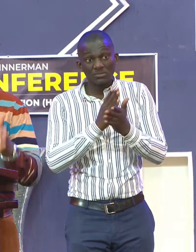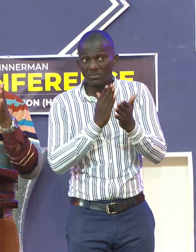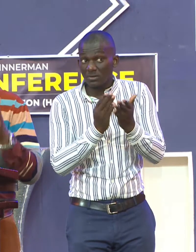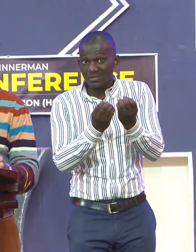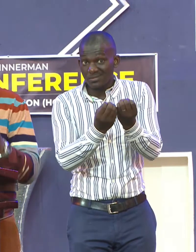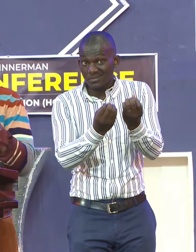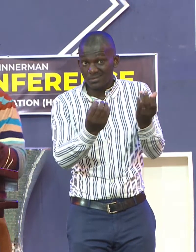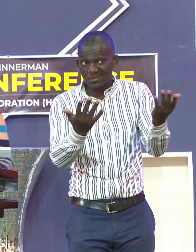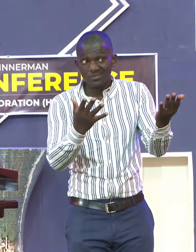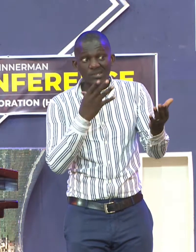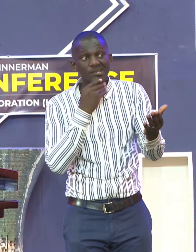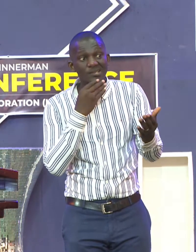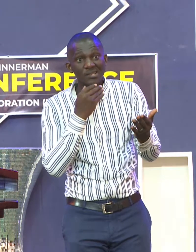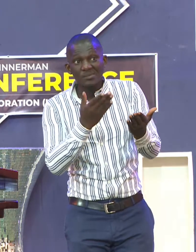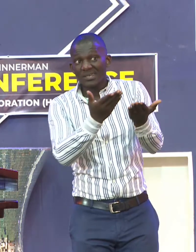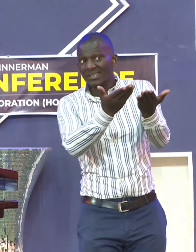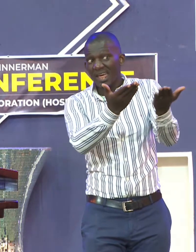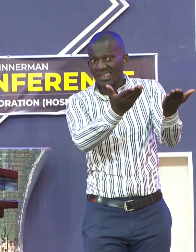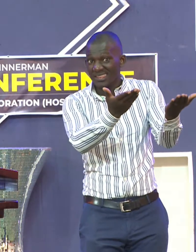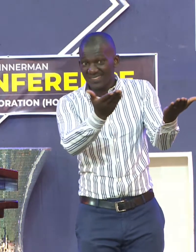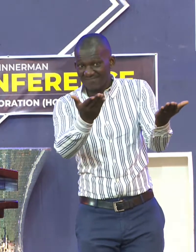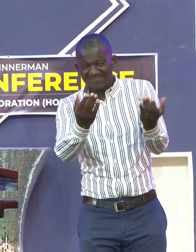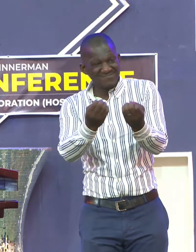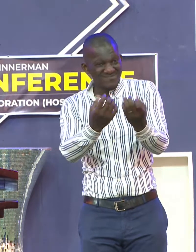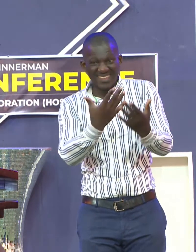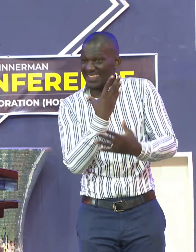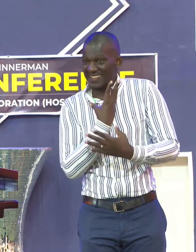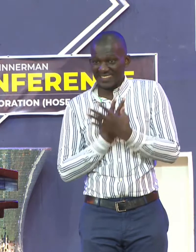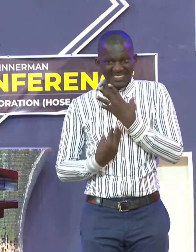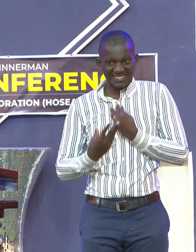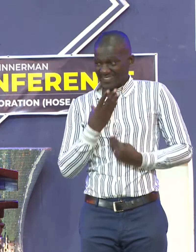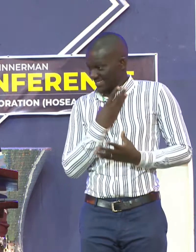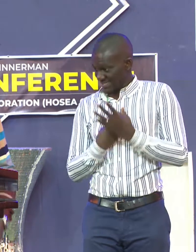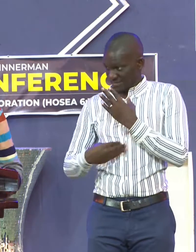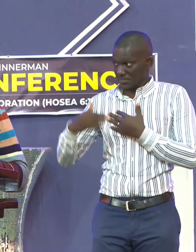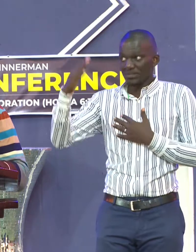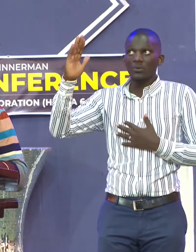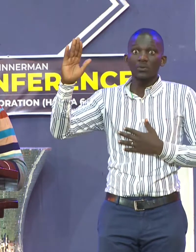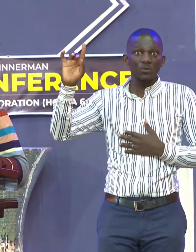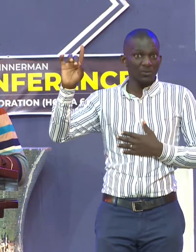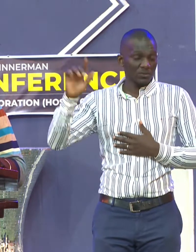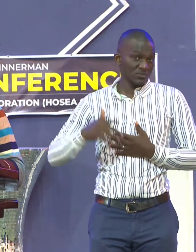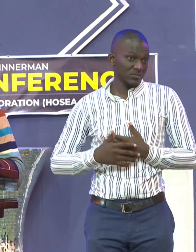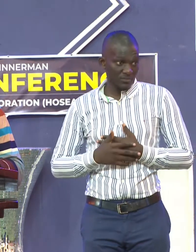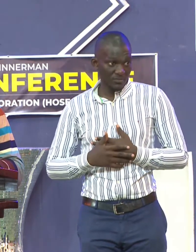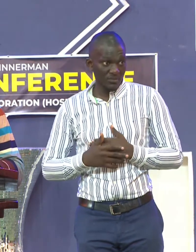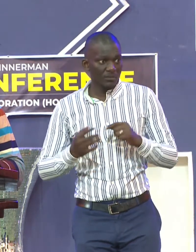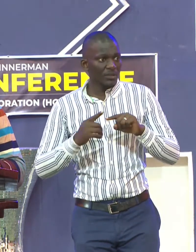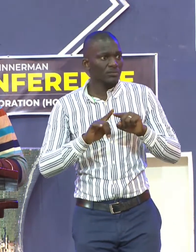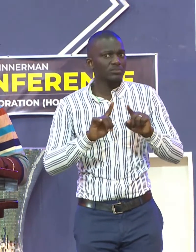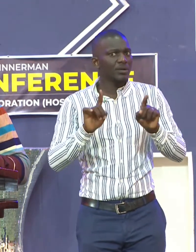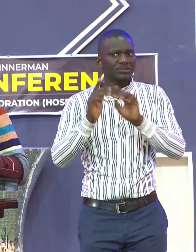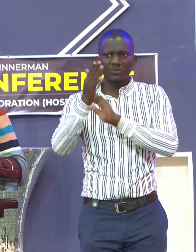banja babadde mu nsi ne bajjanga bayiwa Katonda. Though many men have existed in the world and they have disappointed God, naye